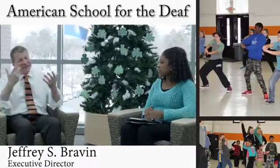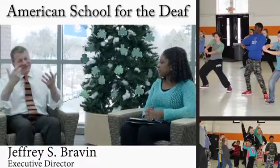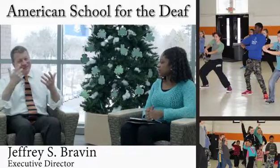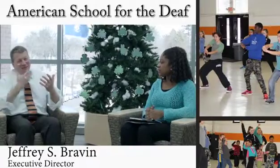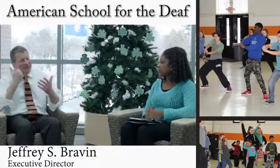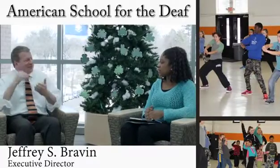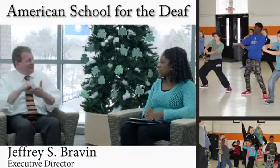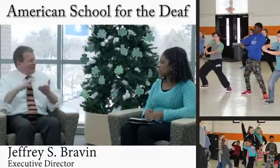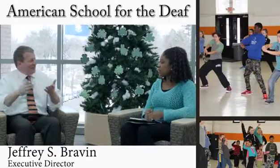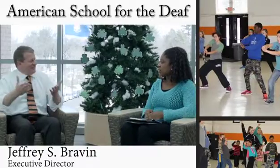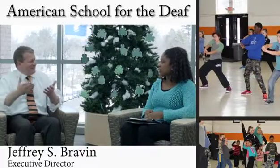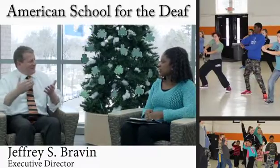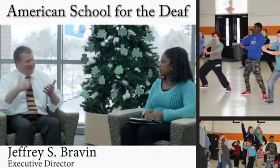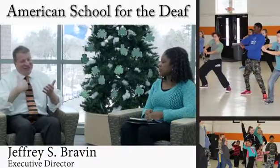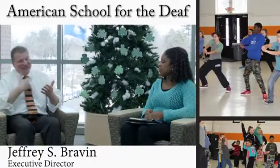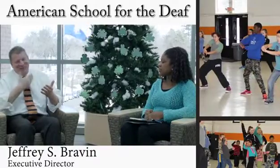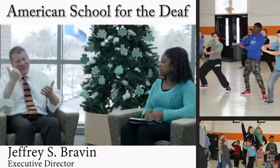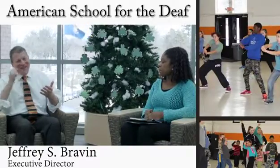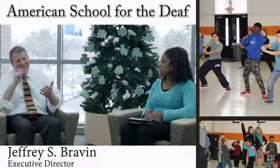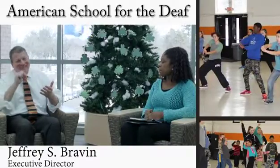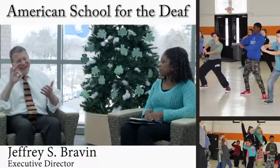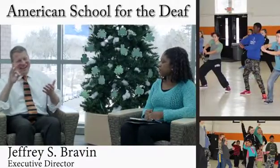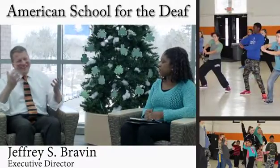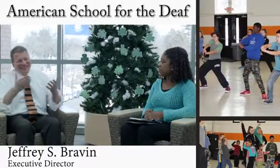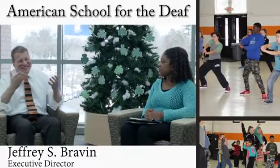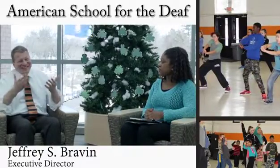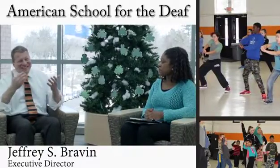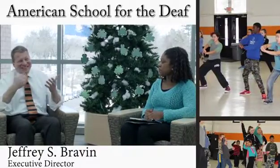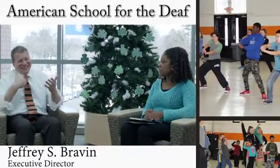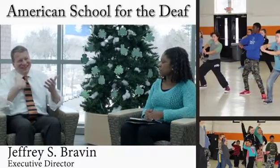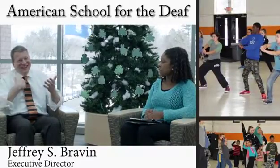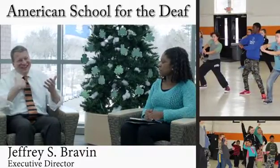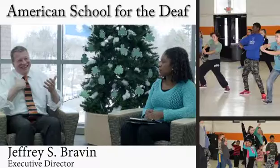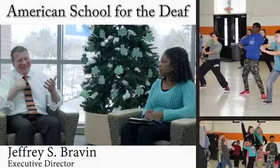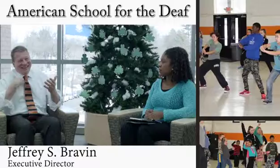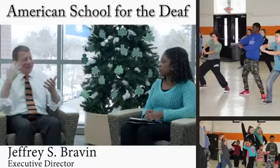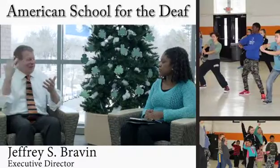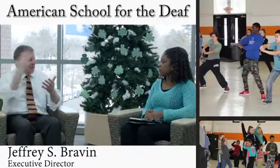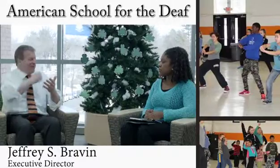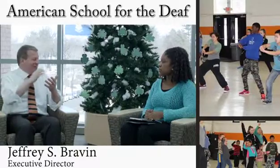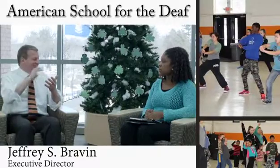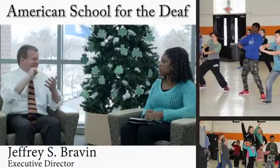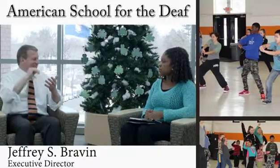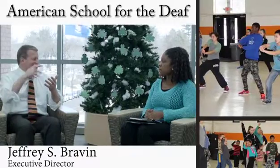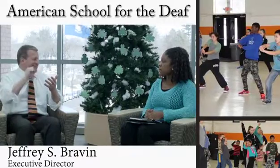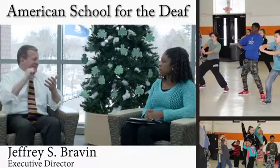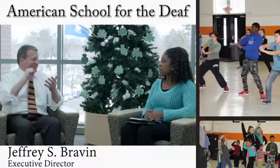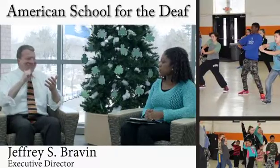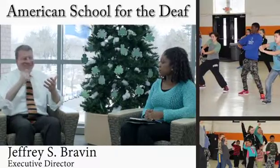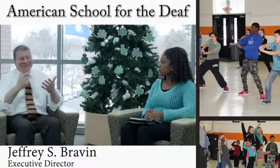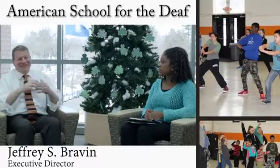ASD is special. We have the very best students here. We have the very best staff. We have a beautiful